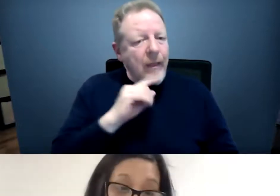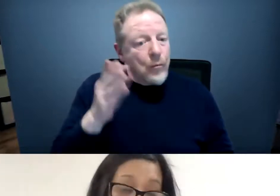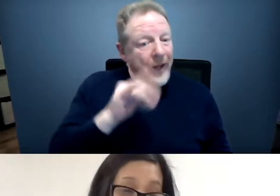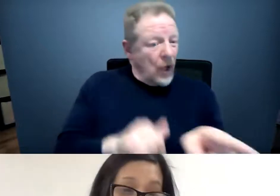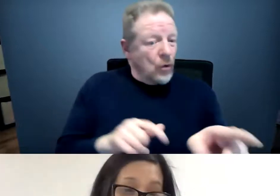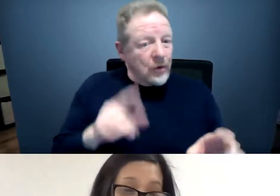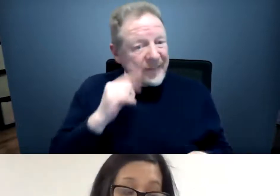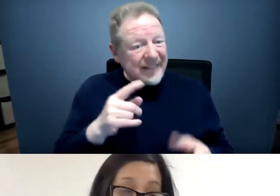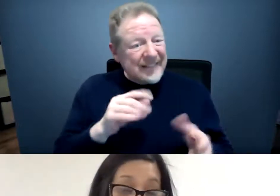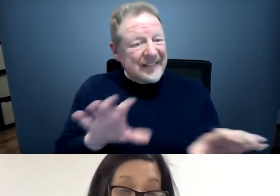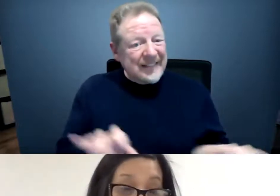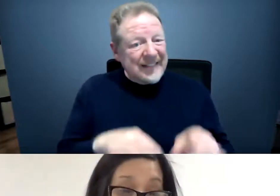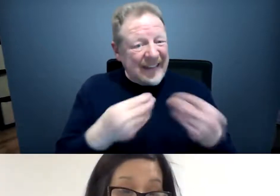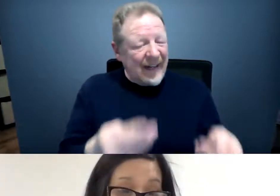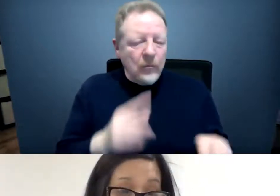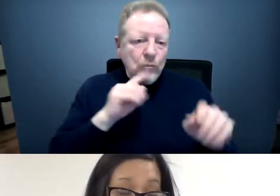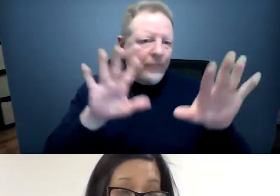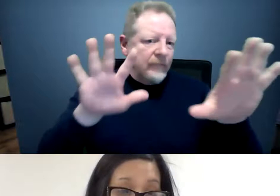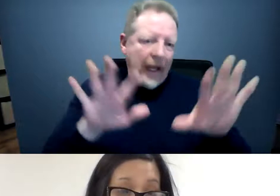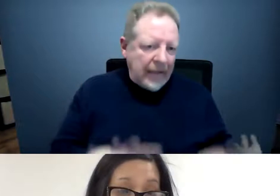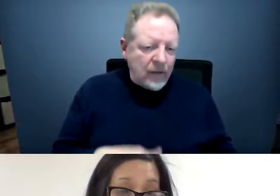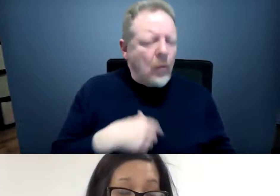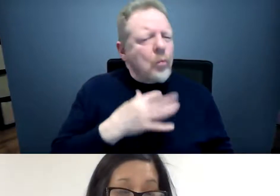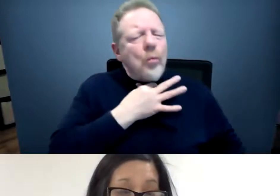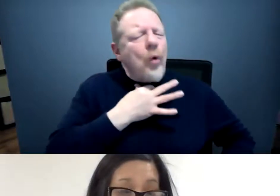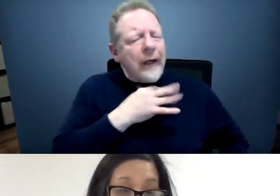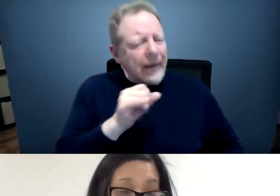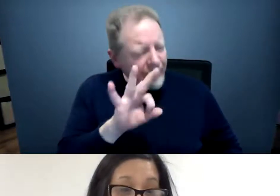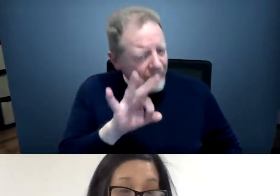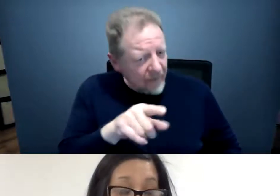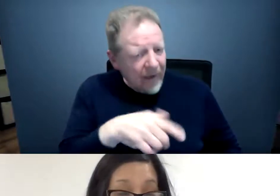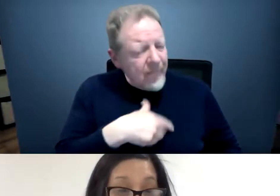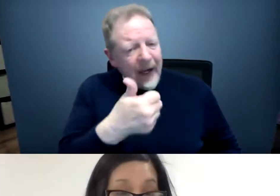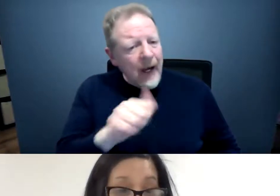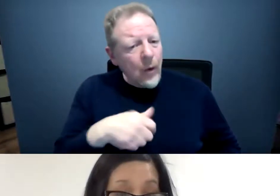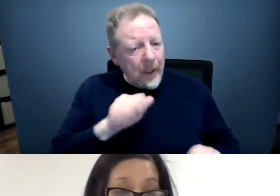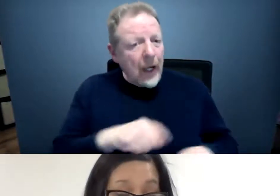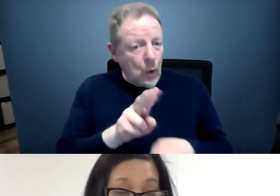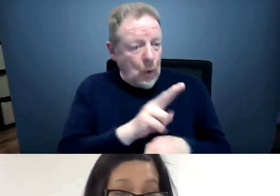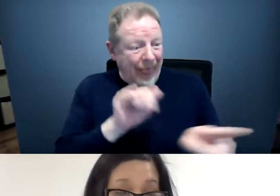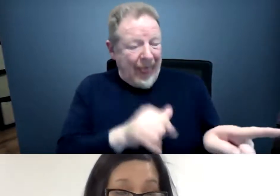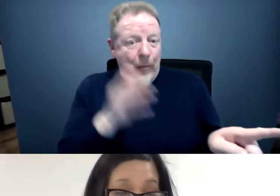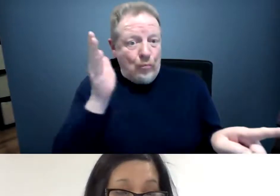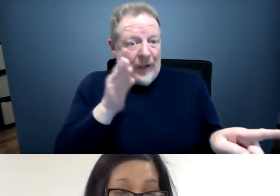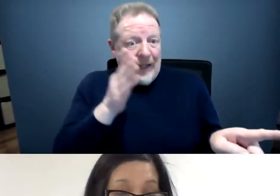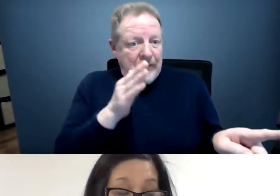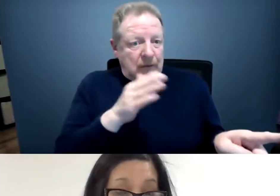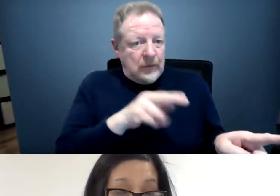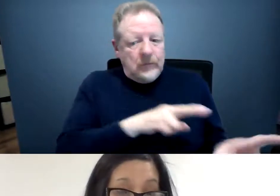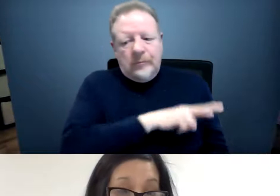gave was fantastic. And I was wondering if there was any way that we could use that presentation to show the